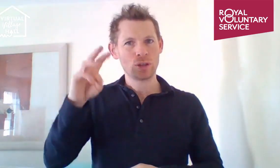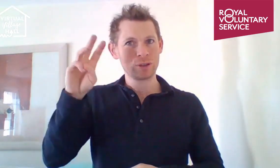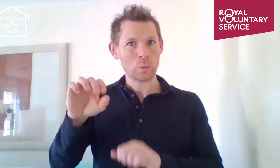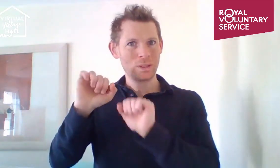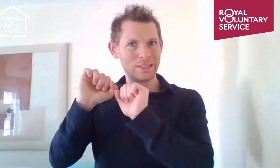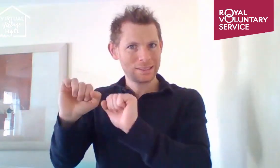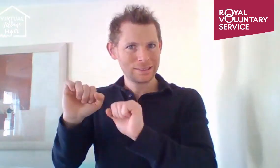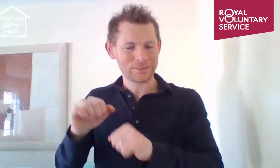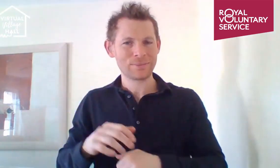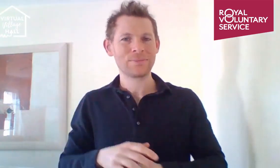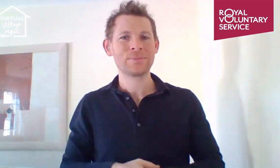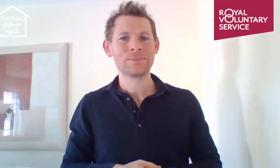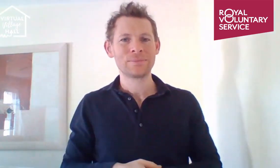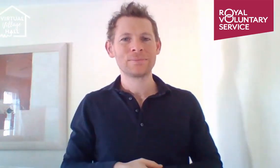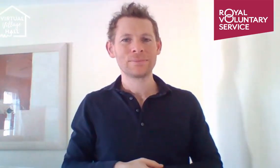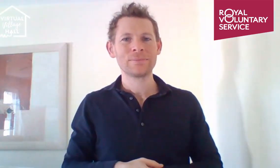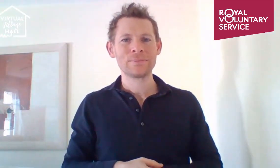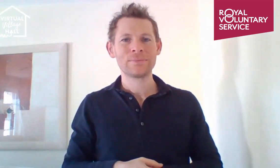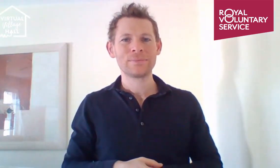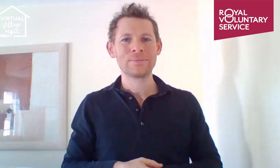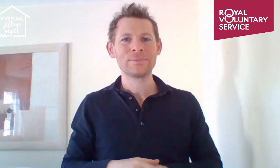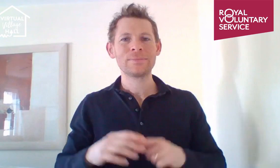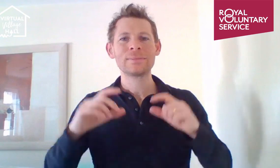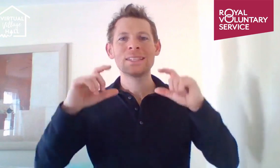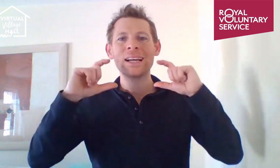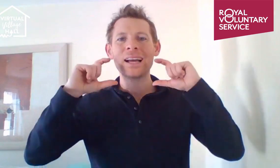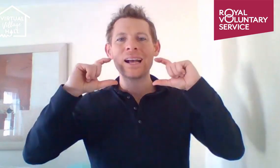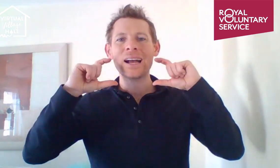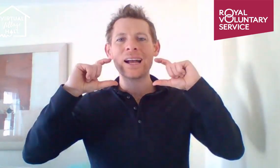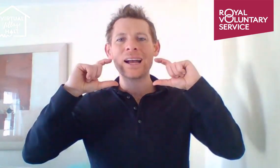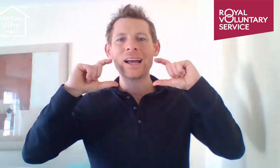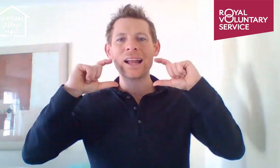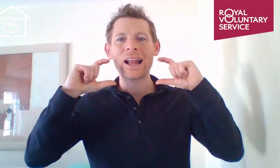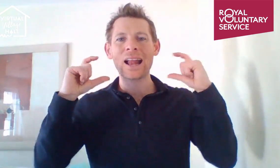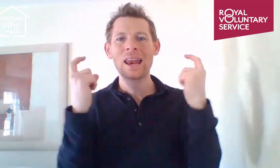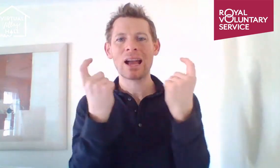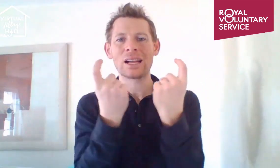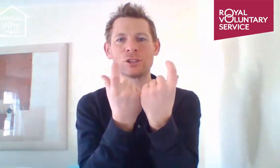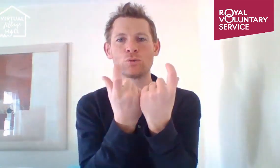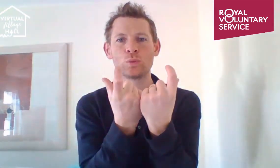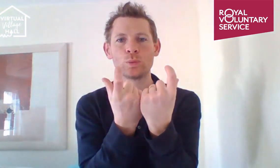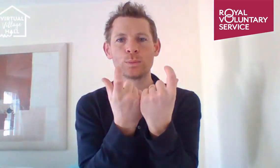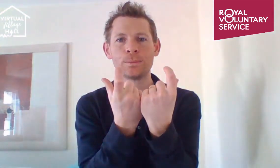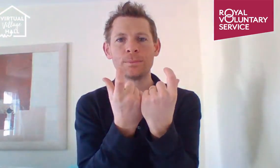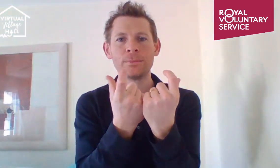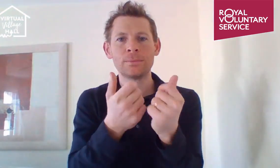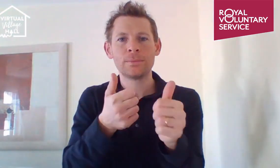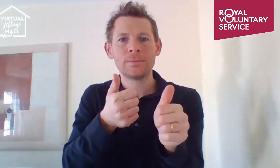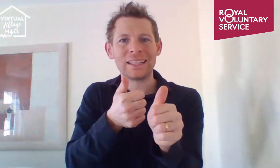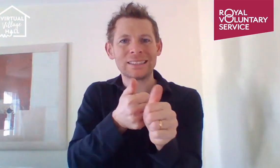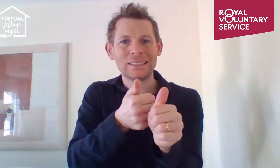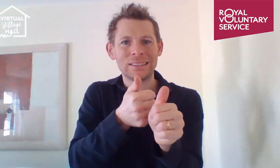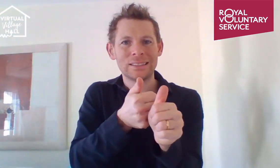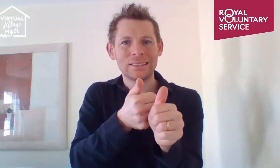And of course, in England, Scotland, and Wales, it looks a wee bit different. It looks like this: classroom